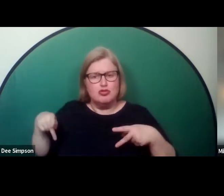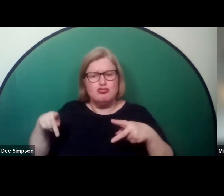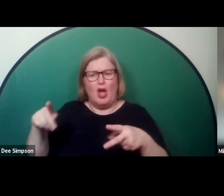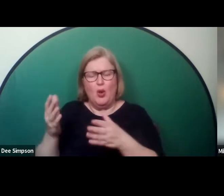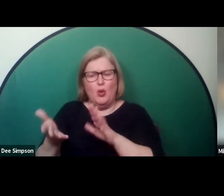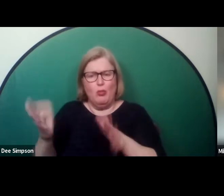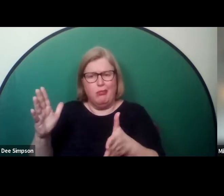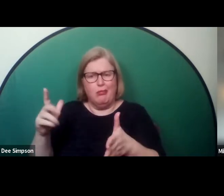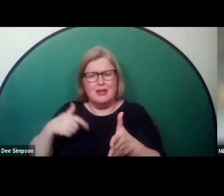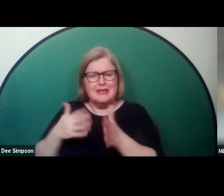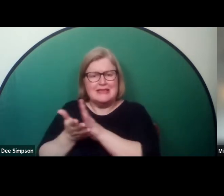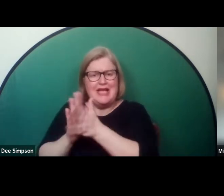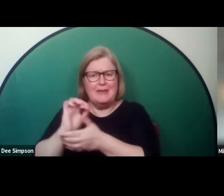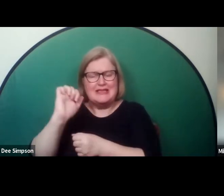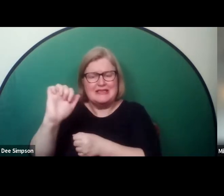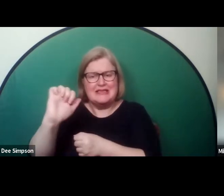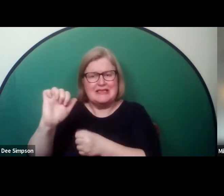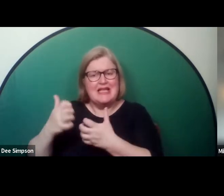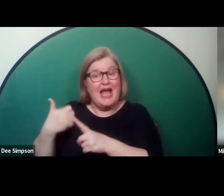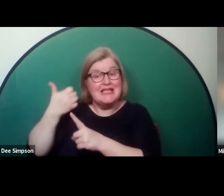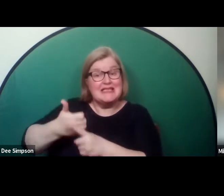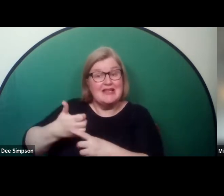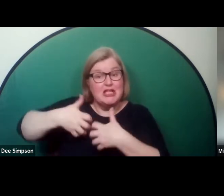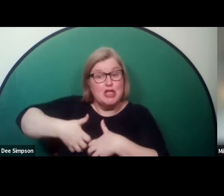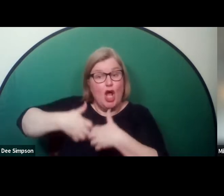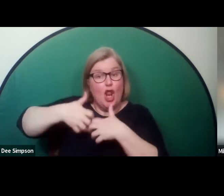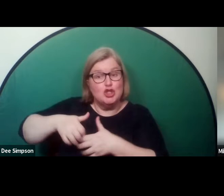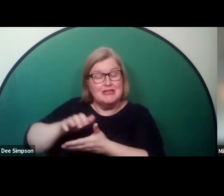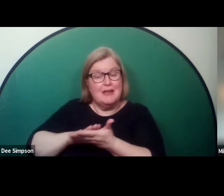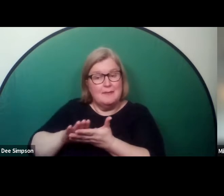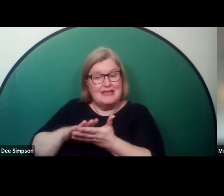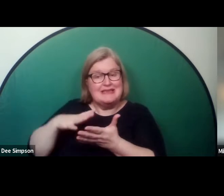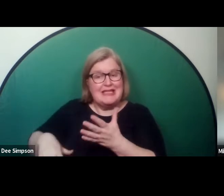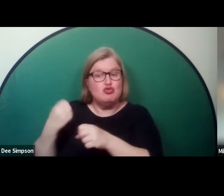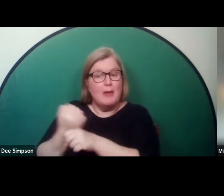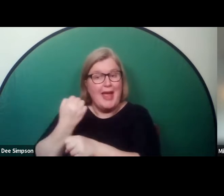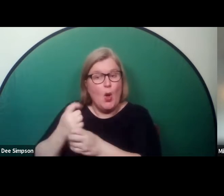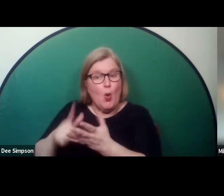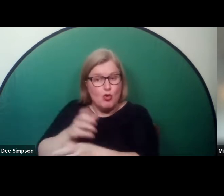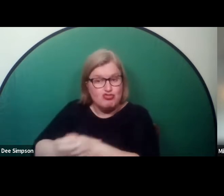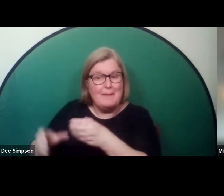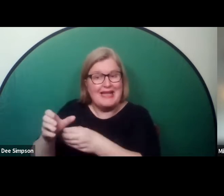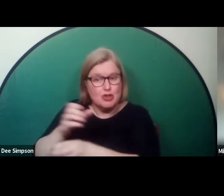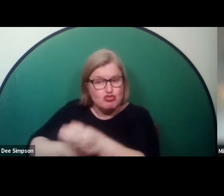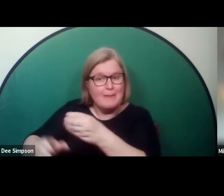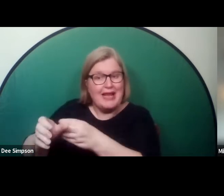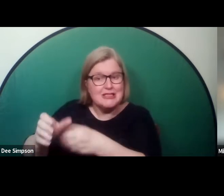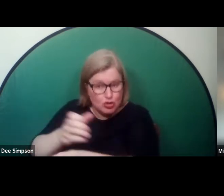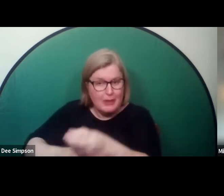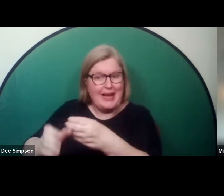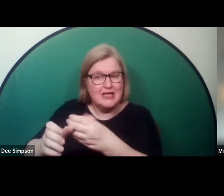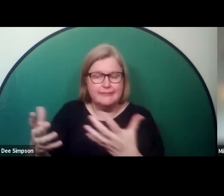were frequently damaging his assistive technology, increasing the need for either repairs or replacements, which again is